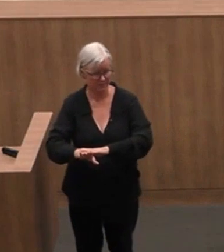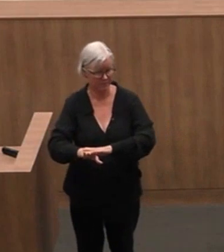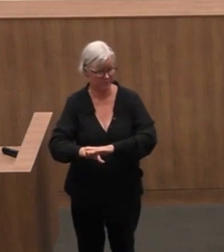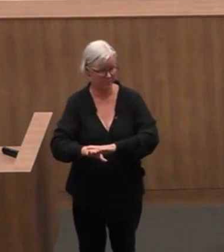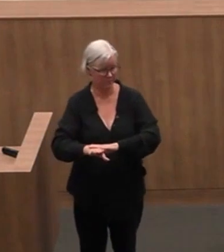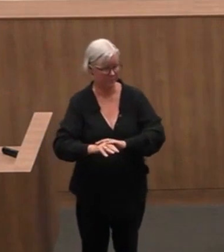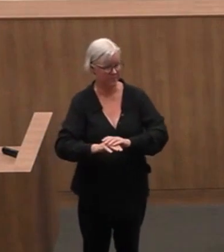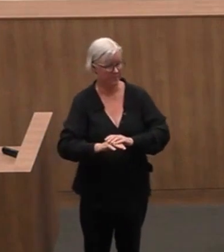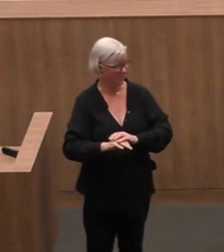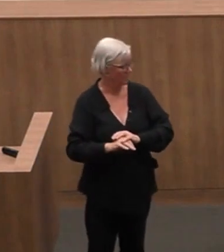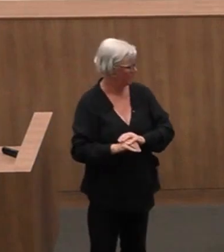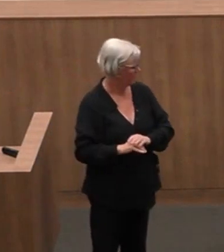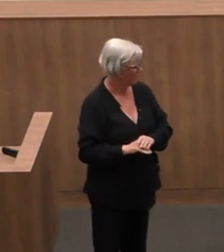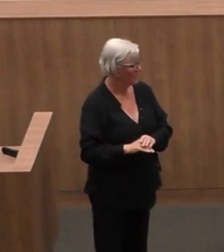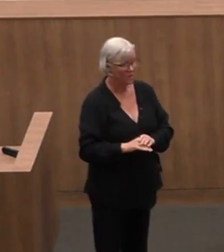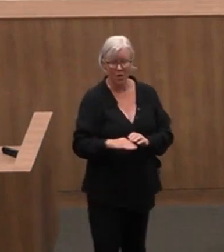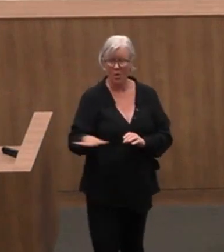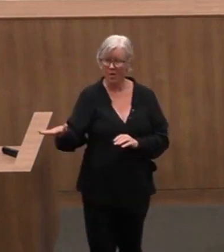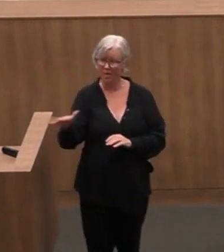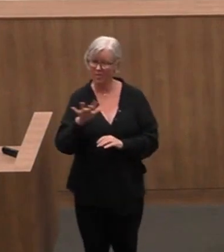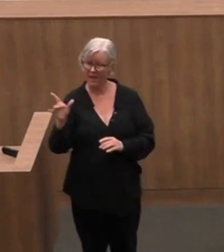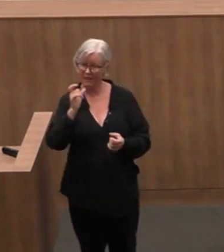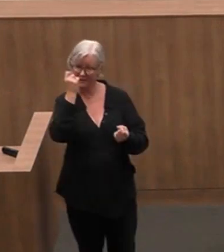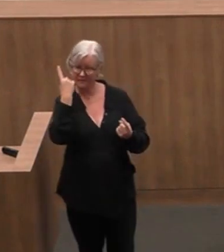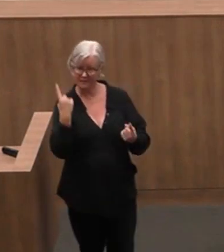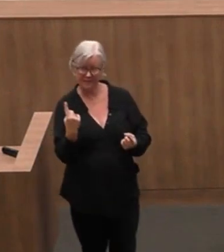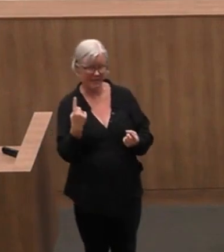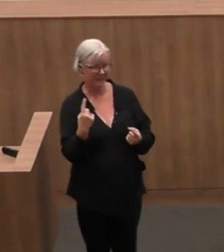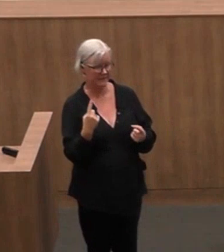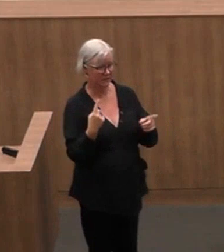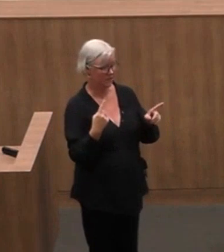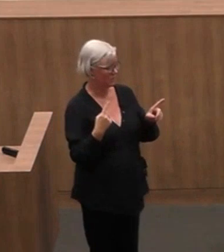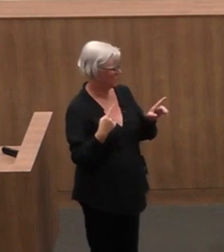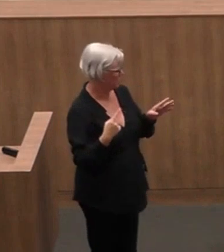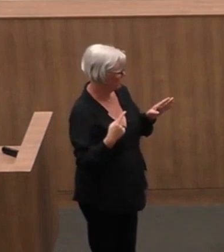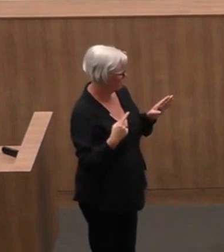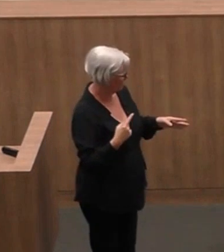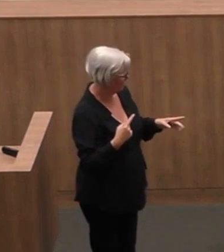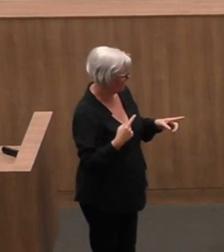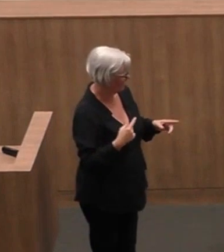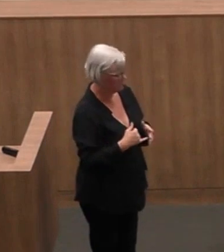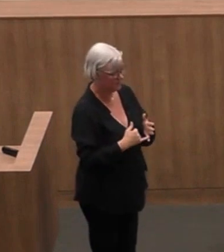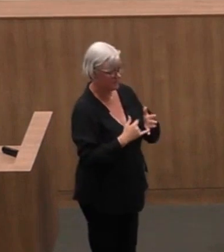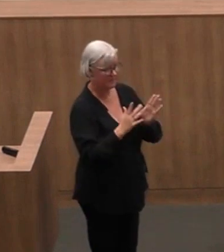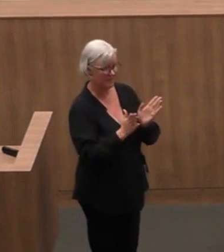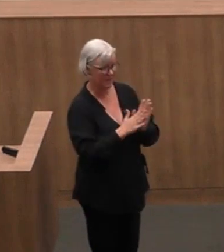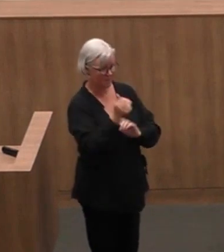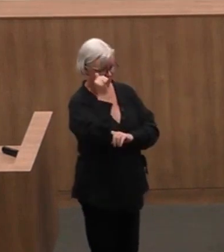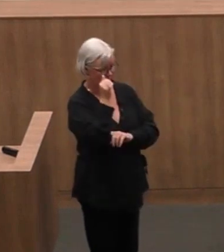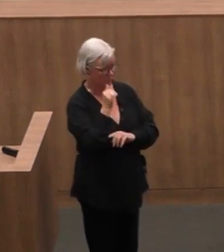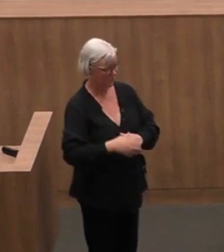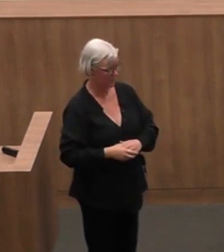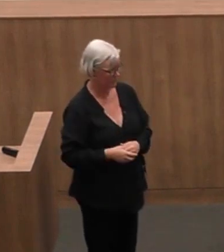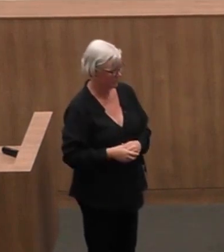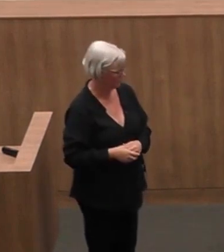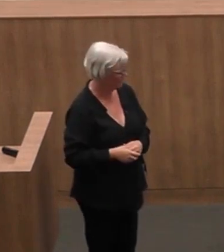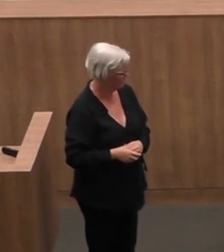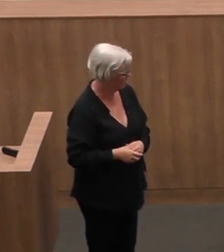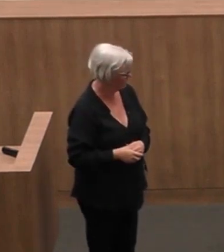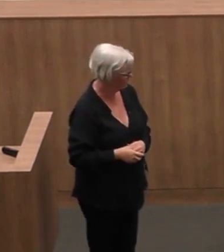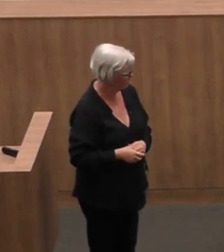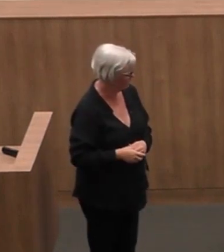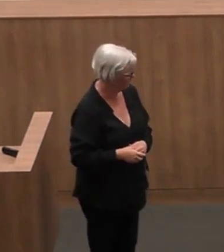clear understanding about Sam does not like MRIs. Failure helped. And so it went